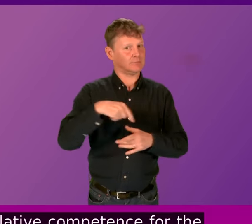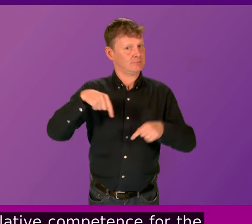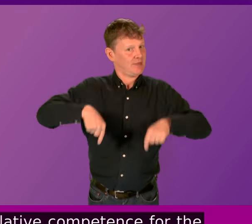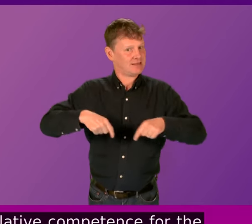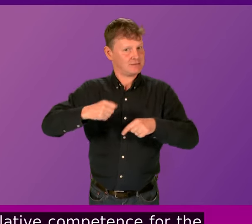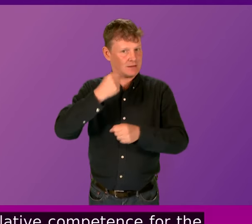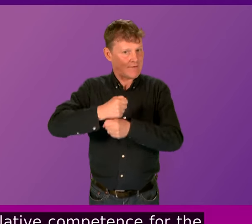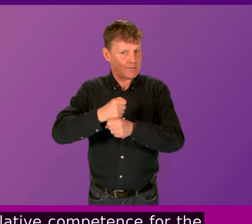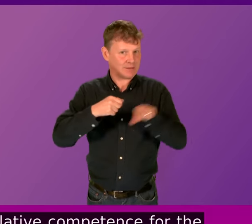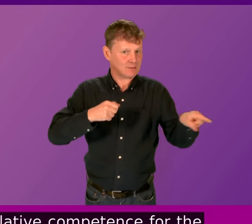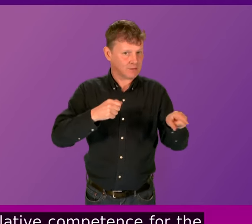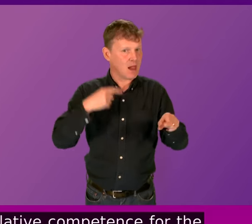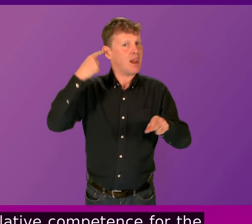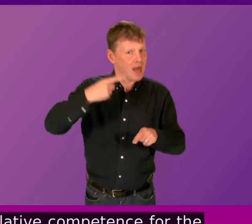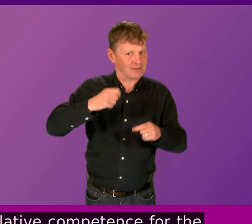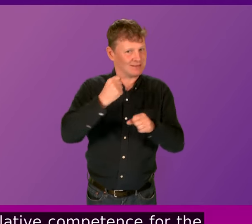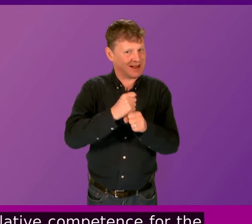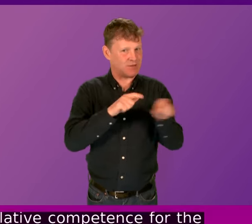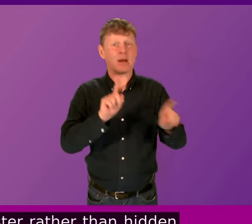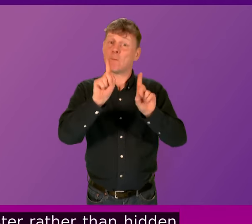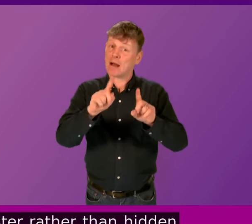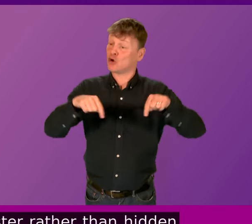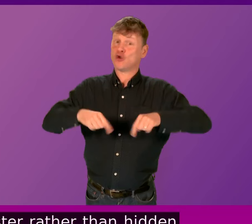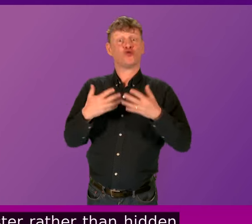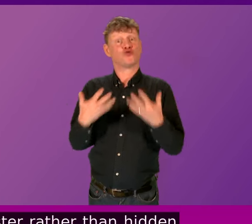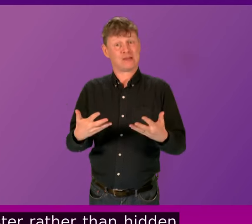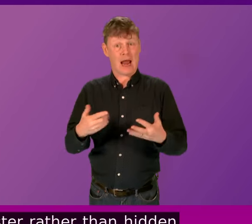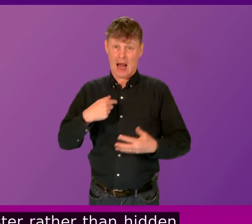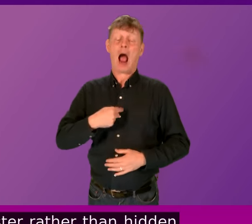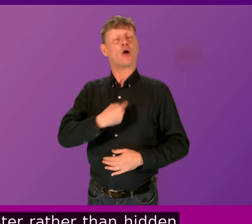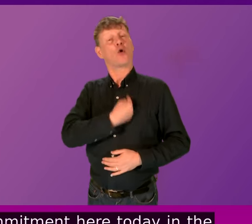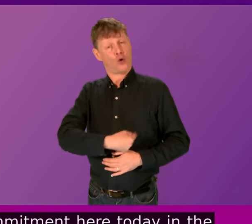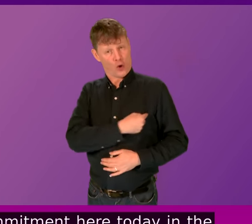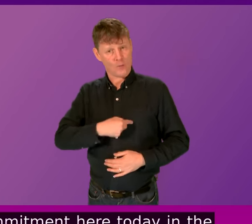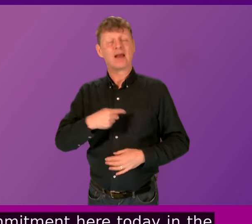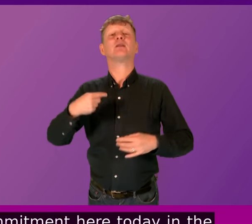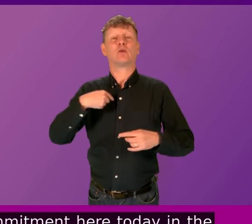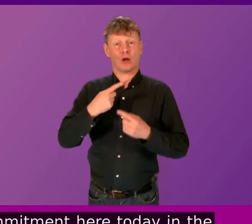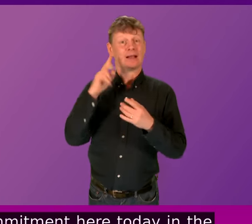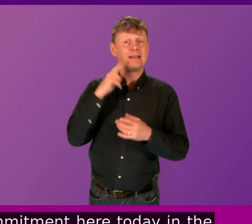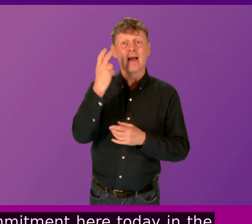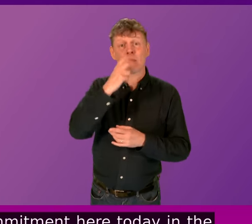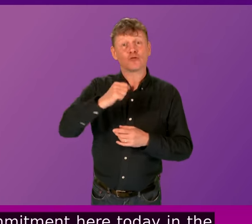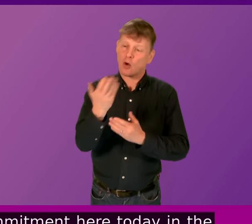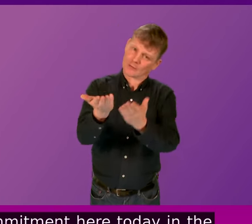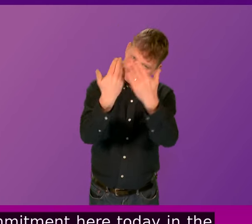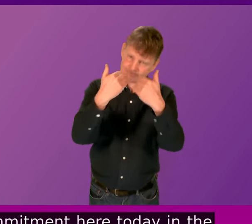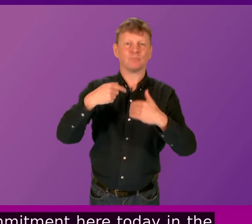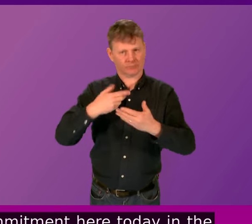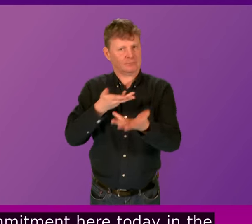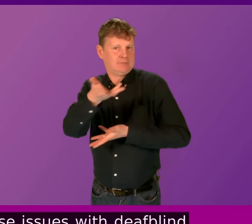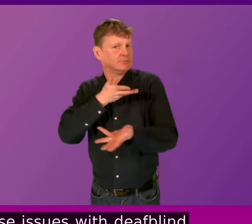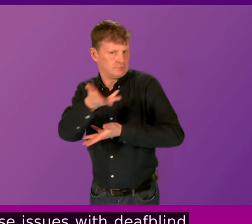Scotland. But I make a commitment here today in the Chamber to explore all these issues with Deafblind Scotland and with the